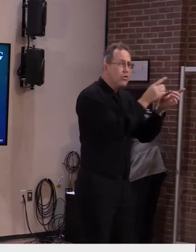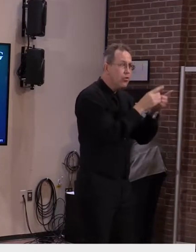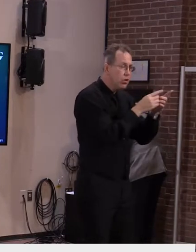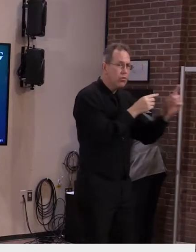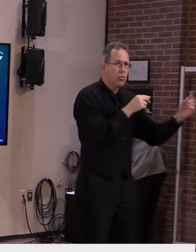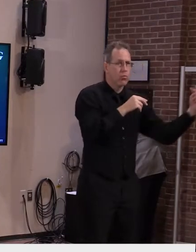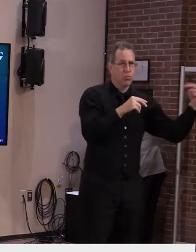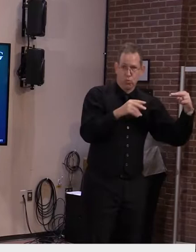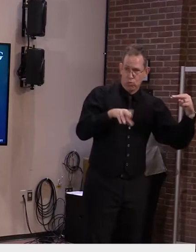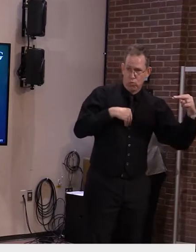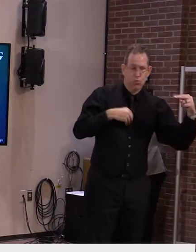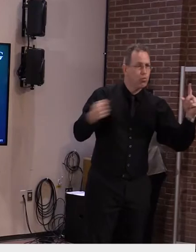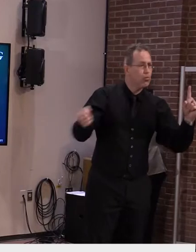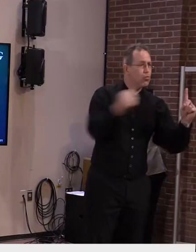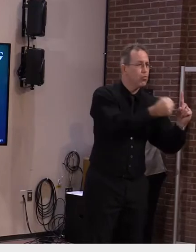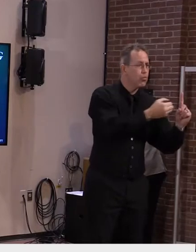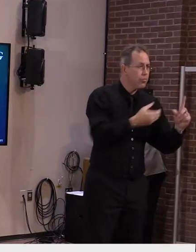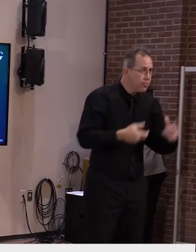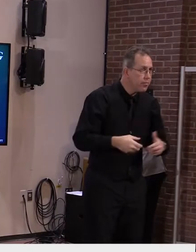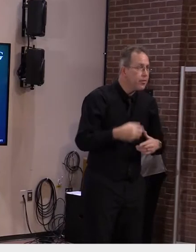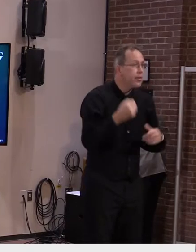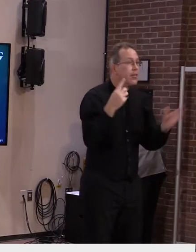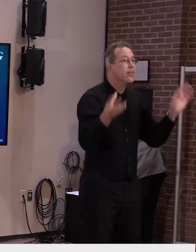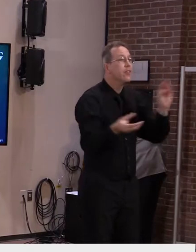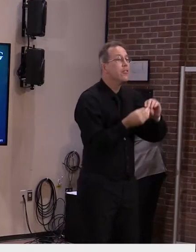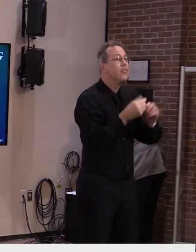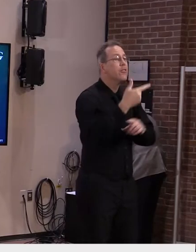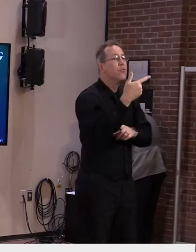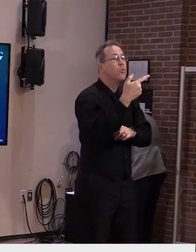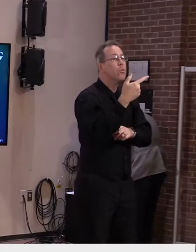have been sent to 16 separate districts for that interview process.